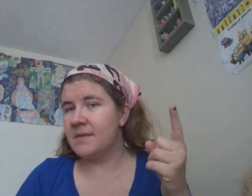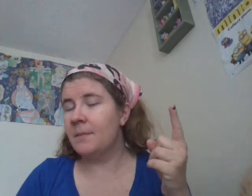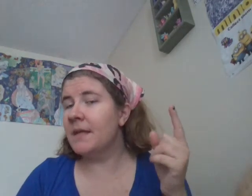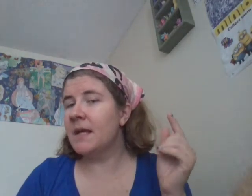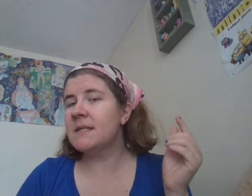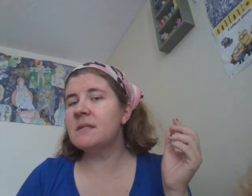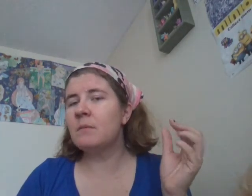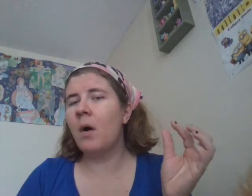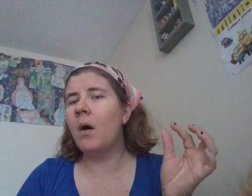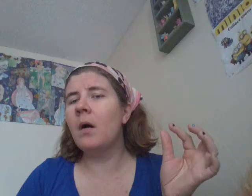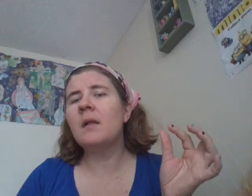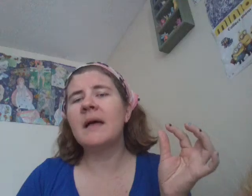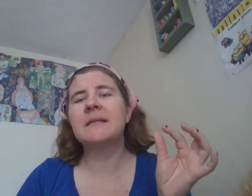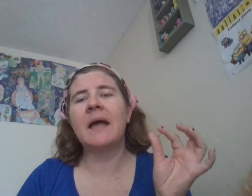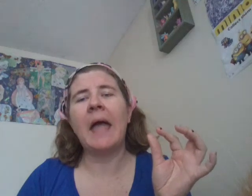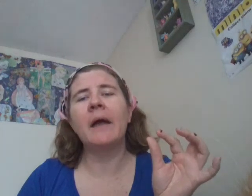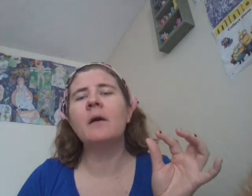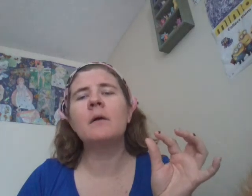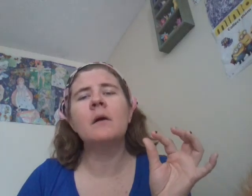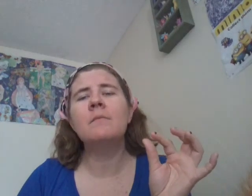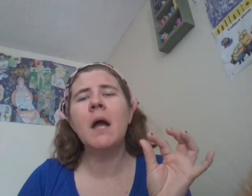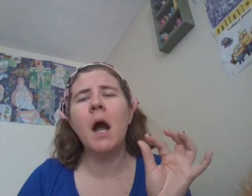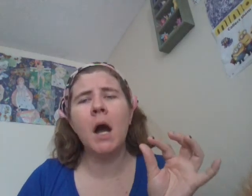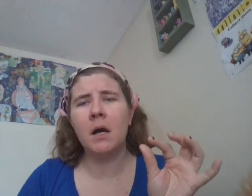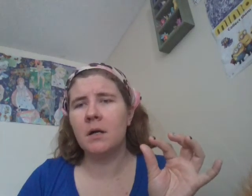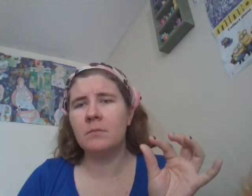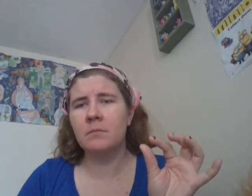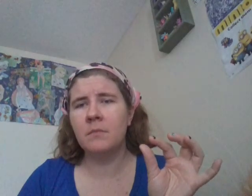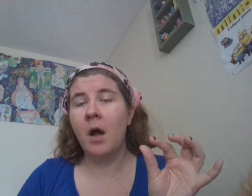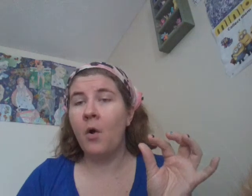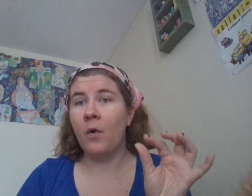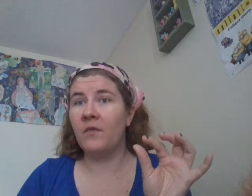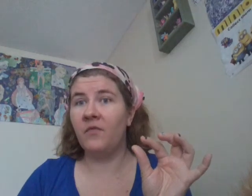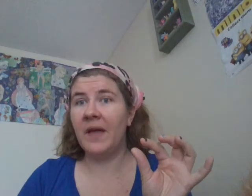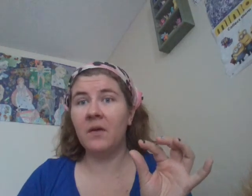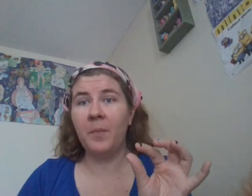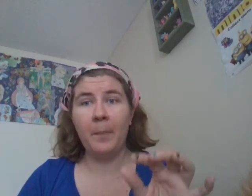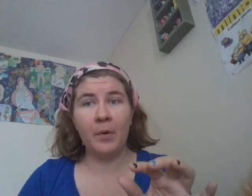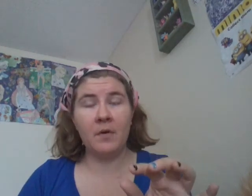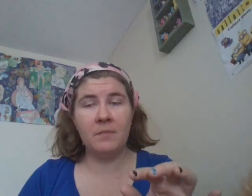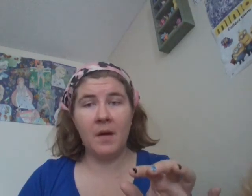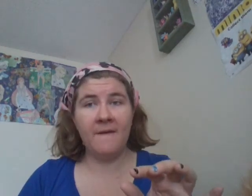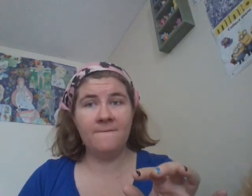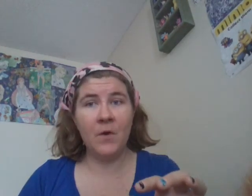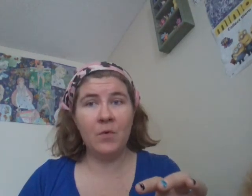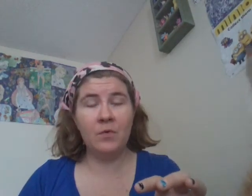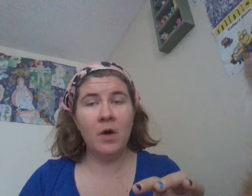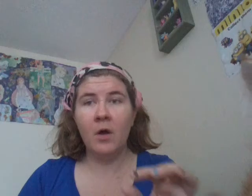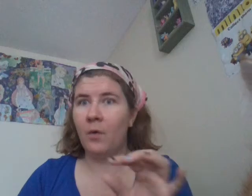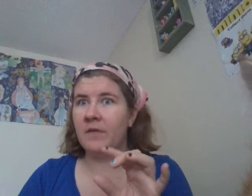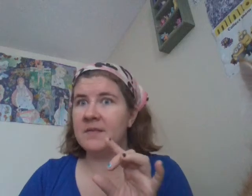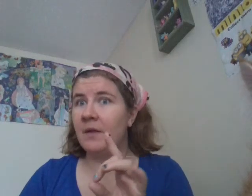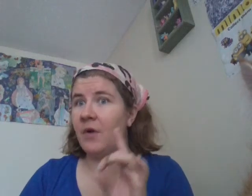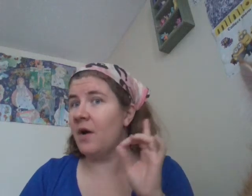Something as small as a hair on my arm, or a fleck of pepper in my food, or the smell of